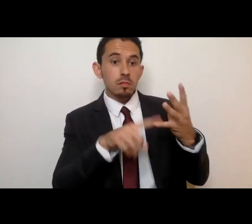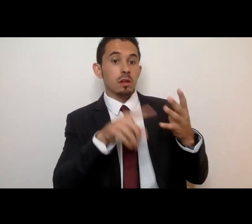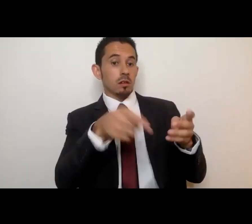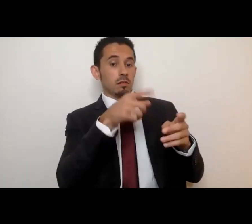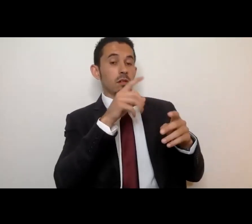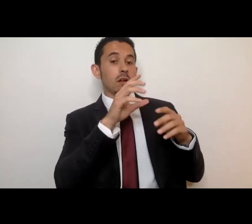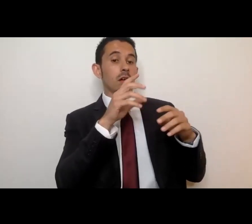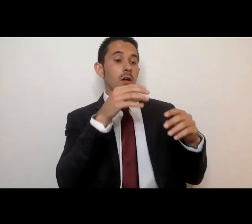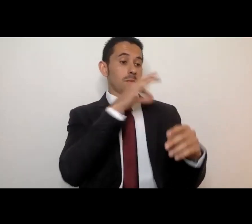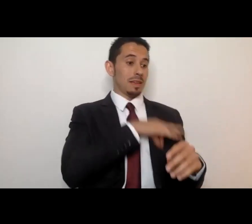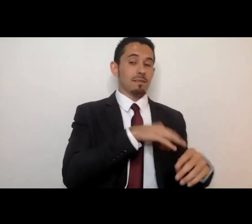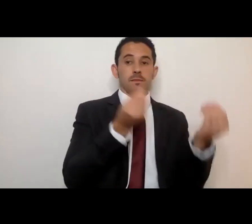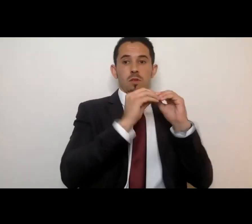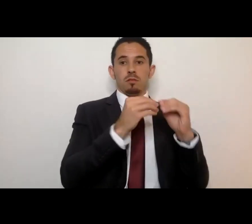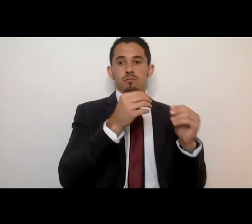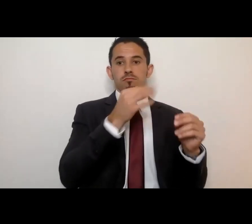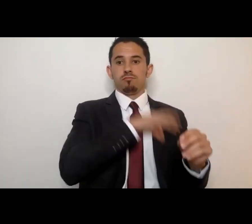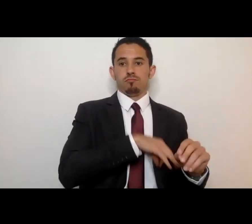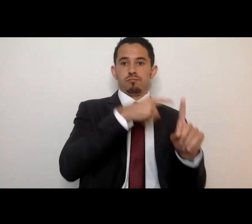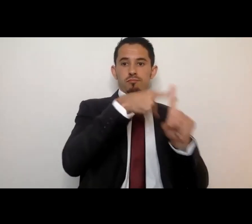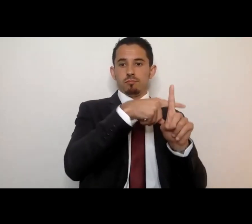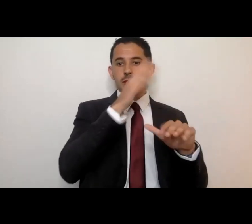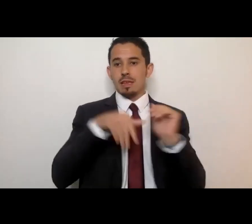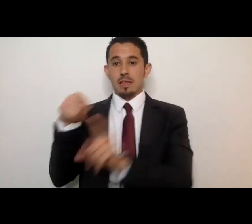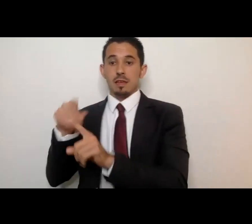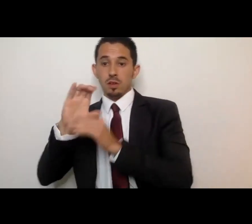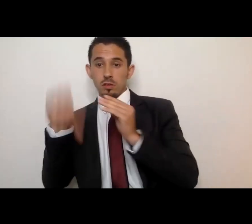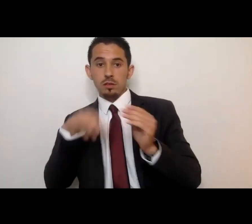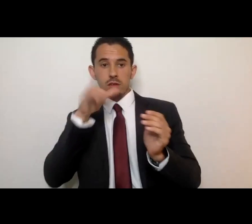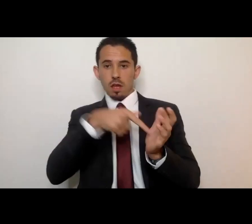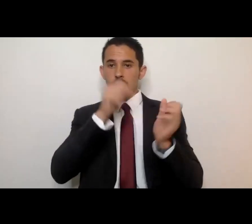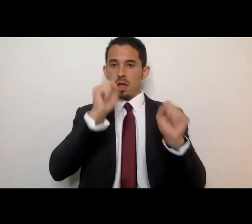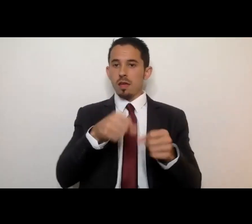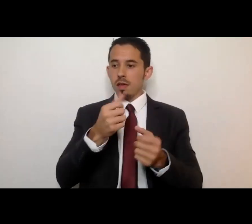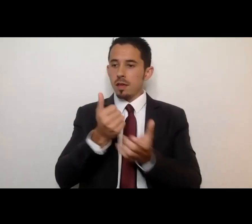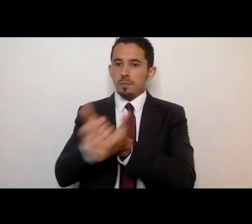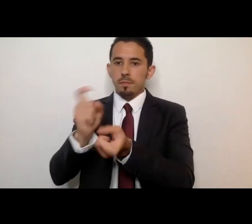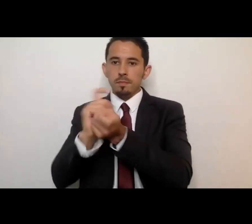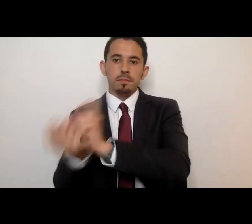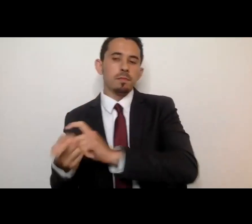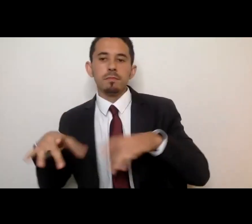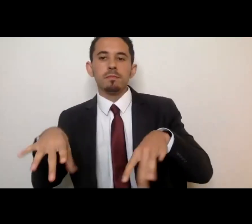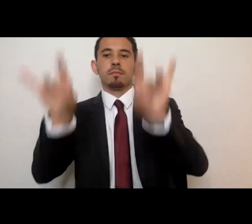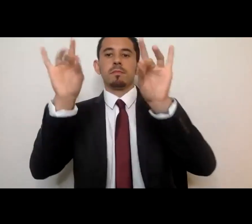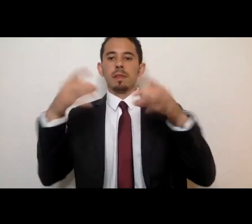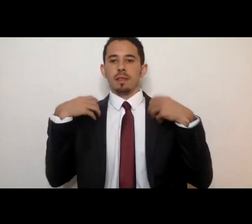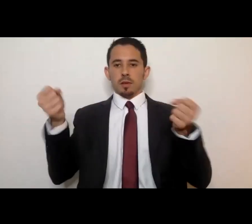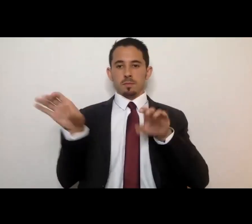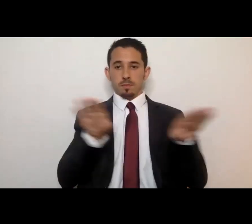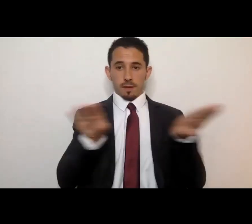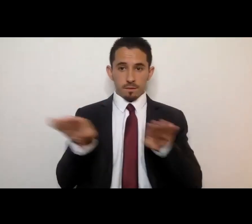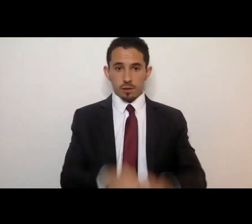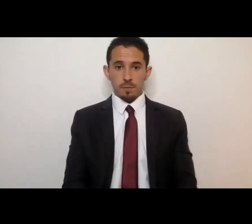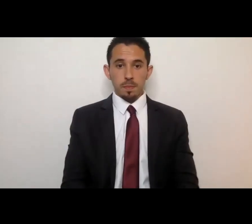planning that would reduce the consequences? And understanding that a benefit is better than a risk, and